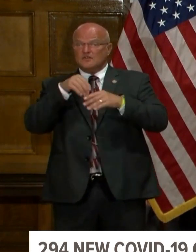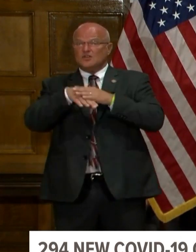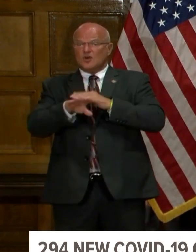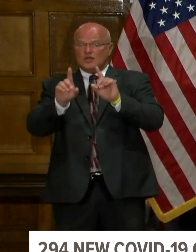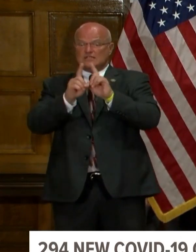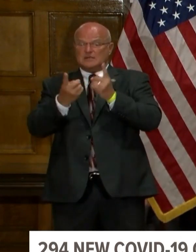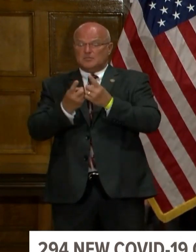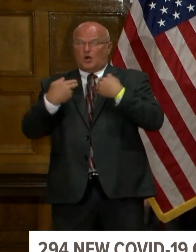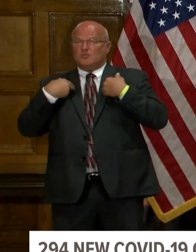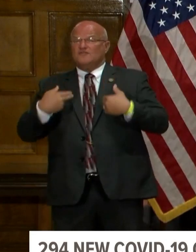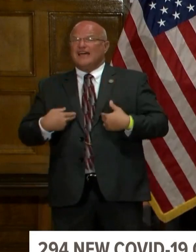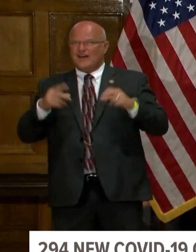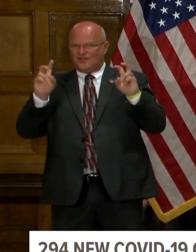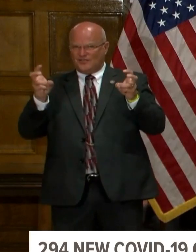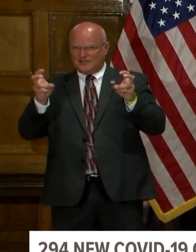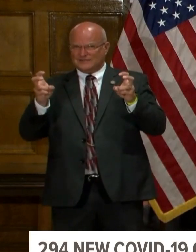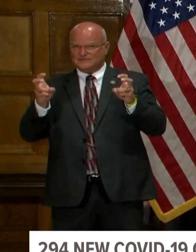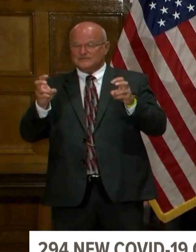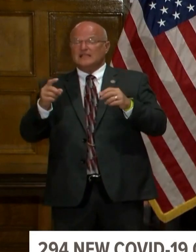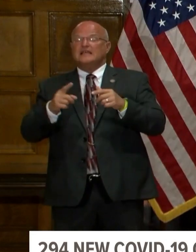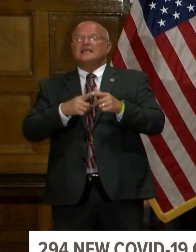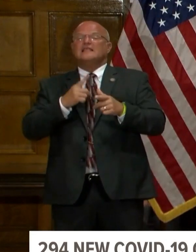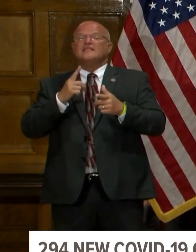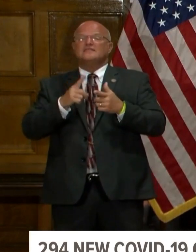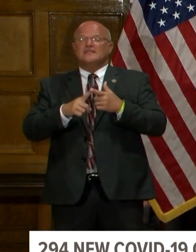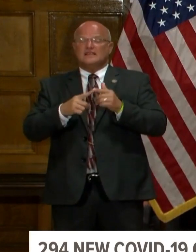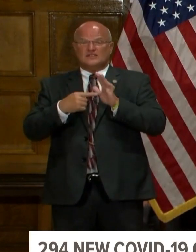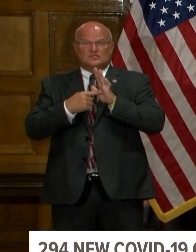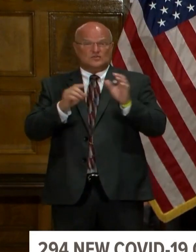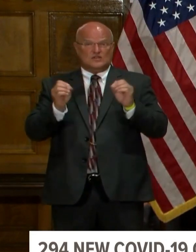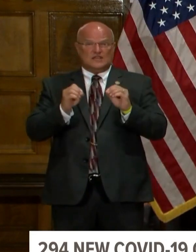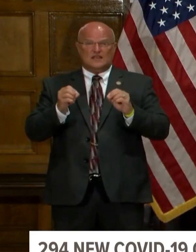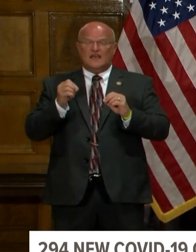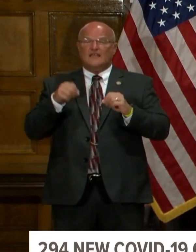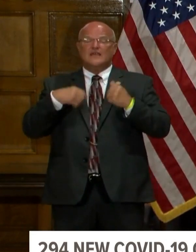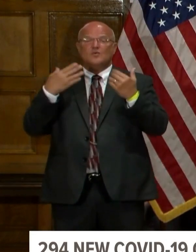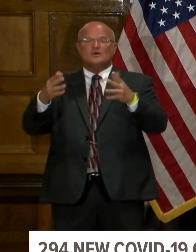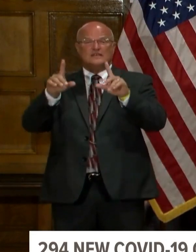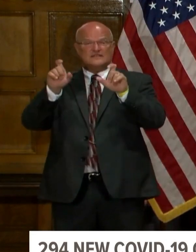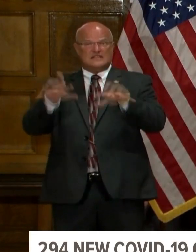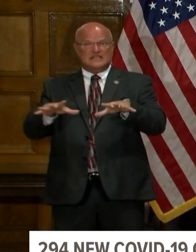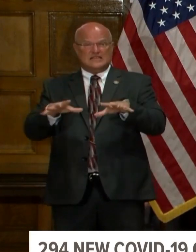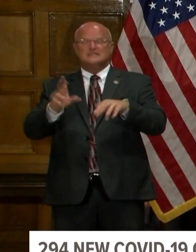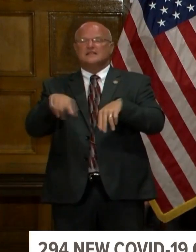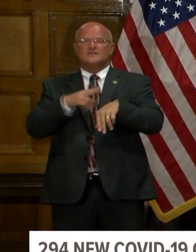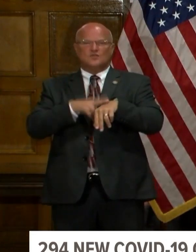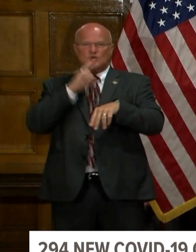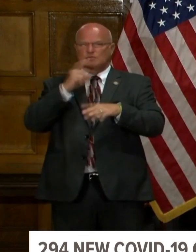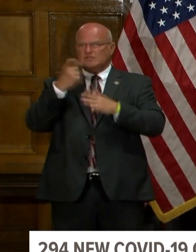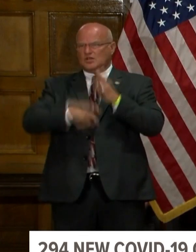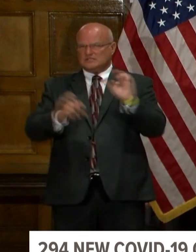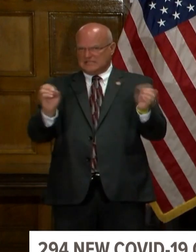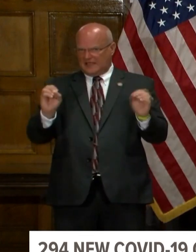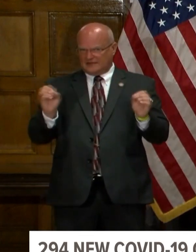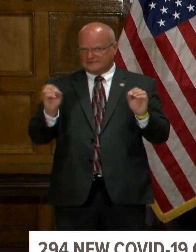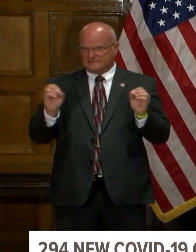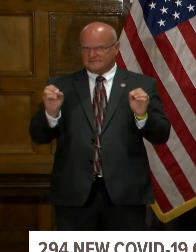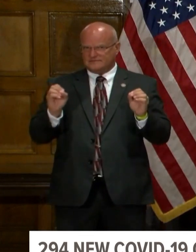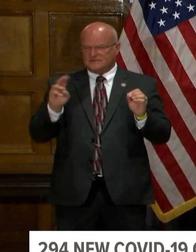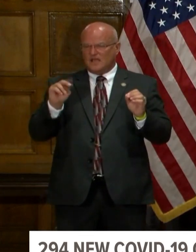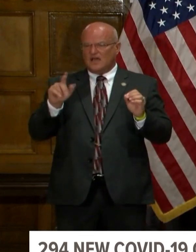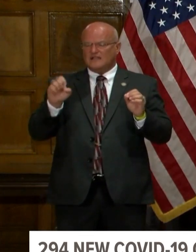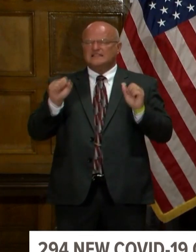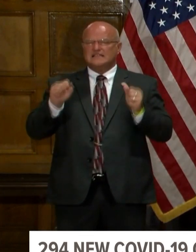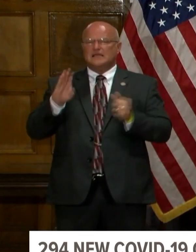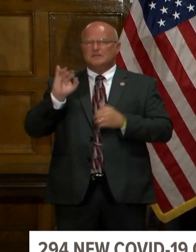the Department of Health, then and you're asymptomatic, they will give that to you, and of course it will be free of charge unless they